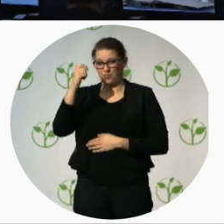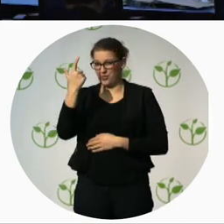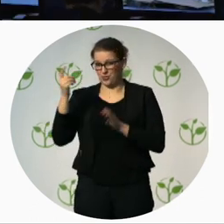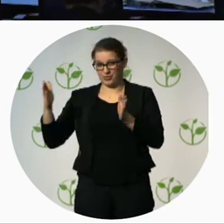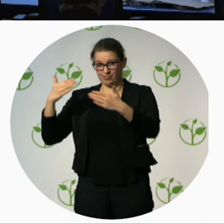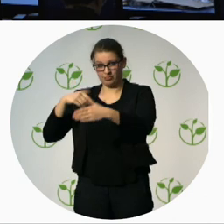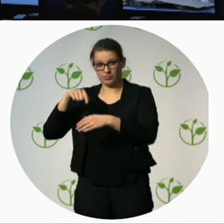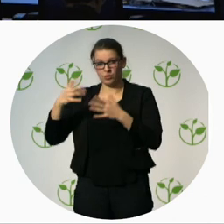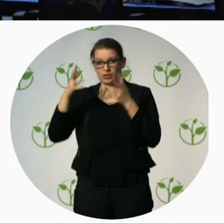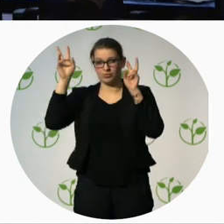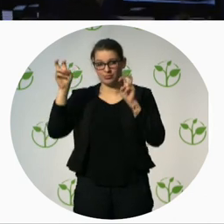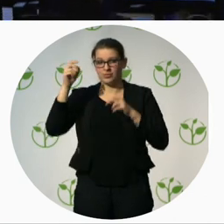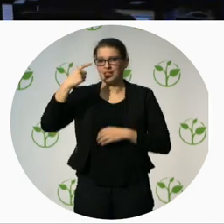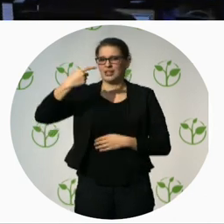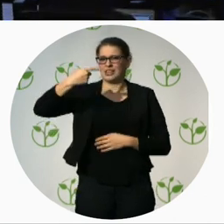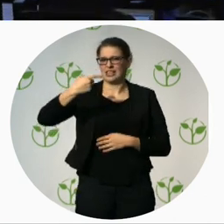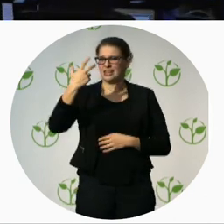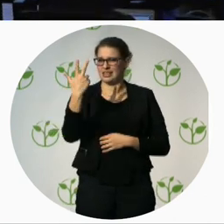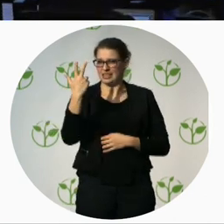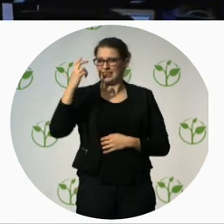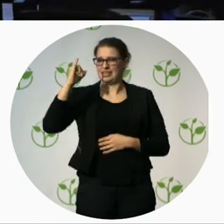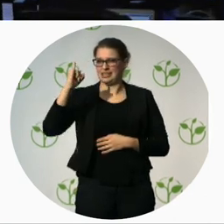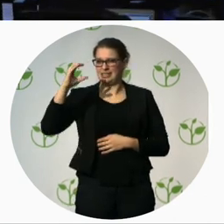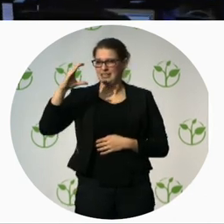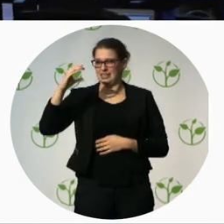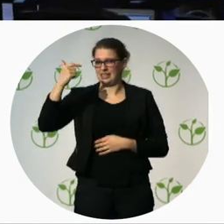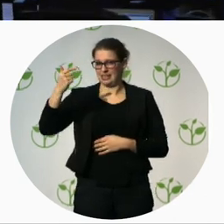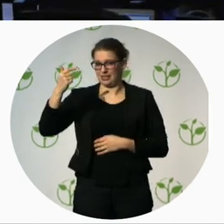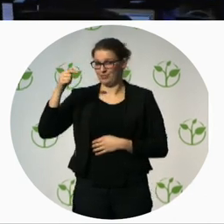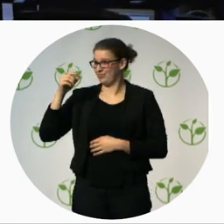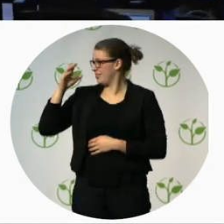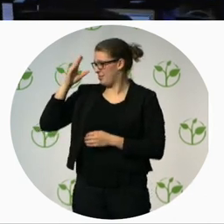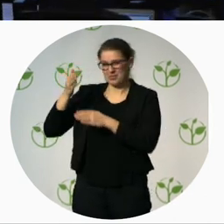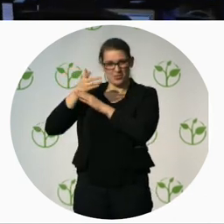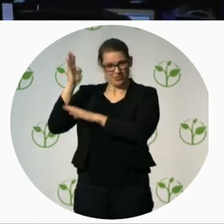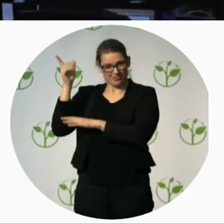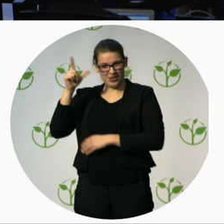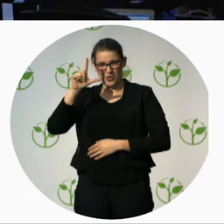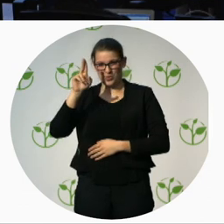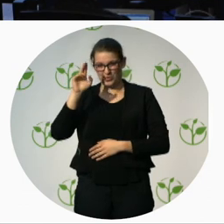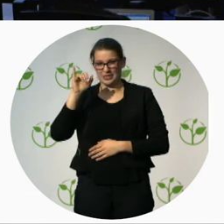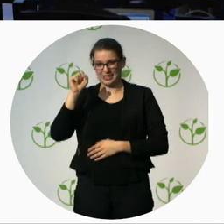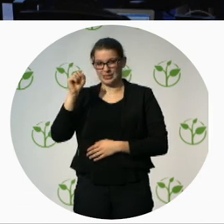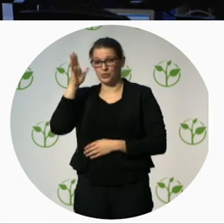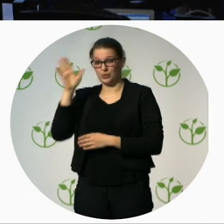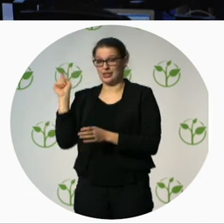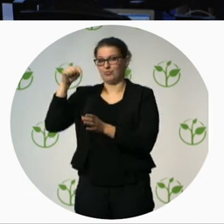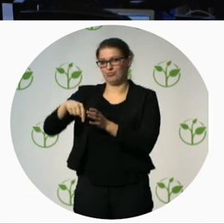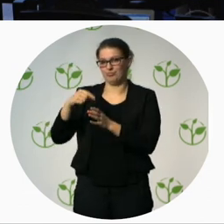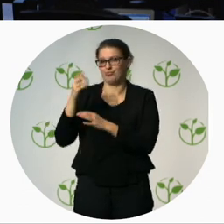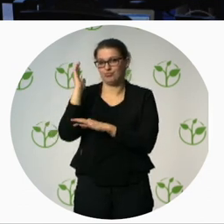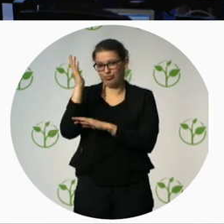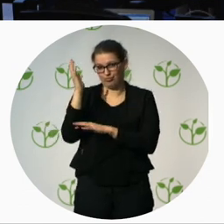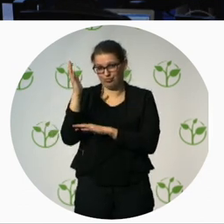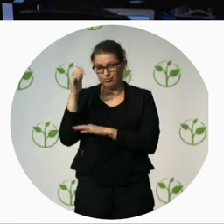G3 ICT. Luis will be there to do that. And then we have in M3, orientation map apps. Now,